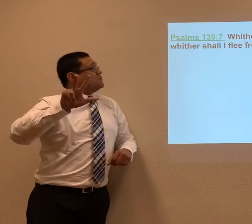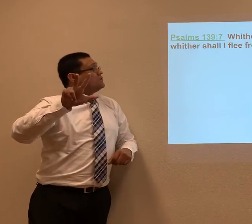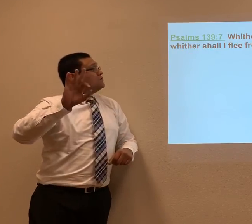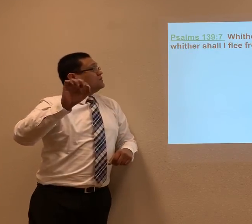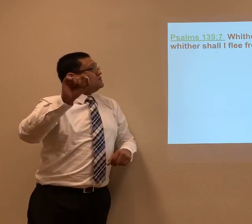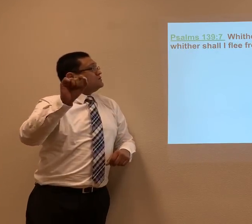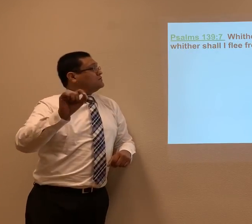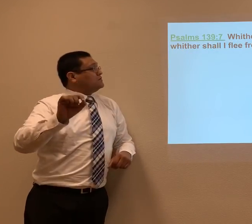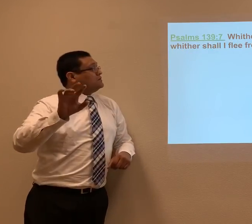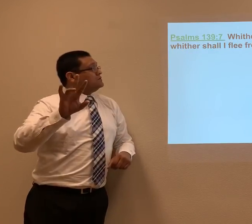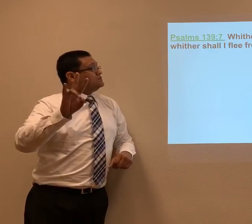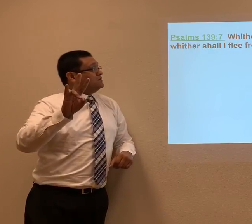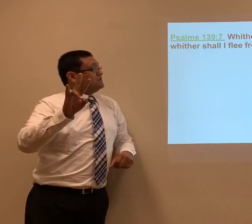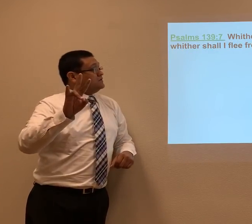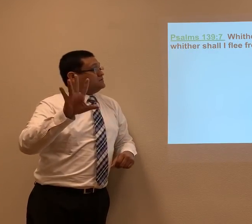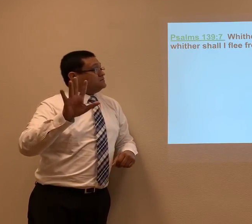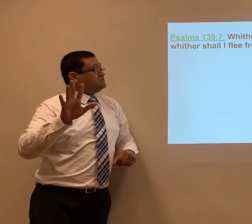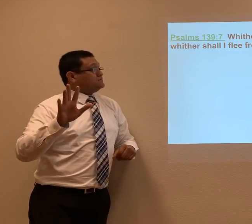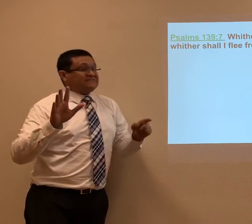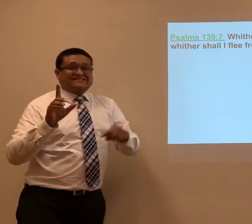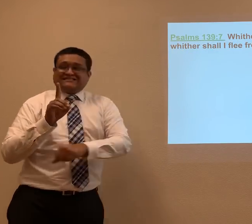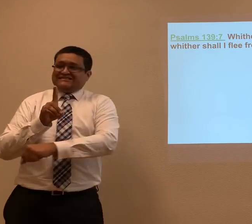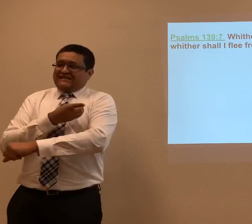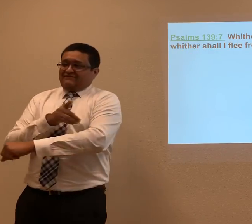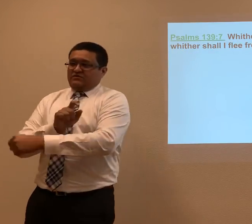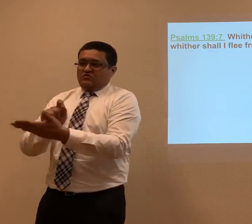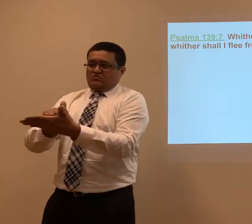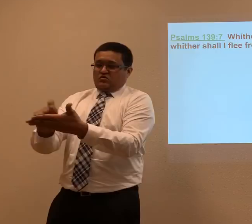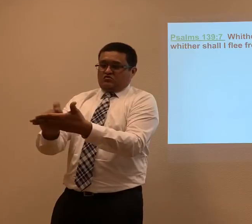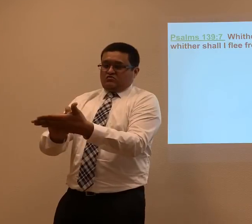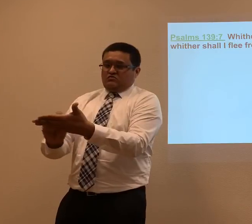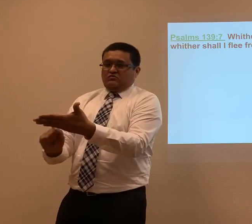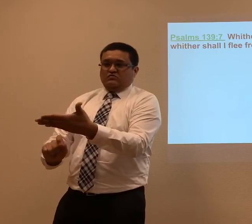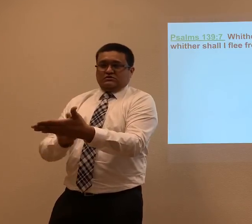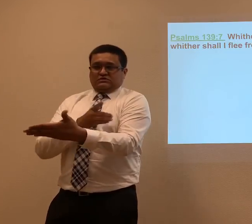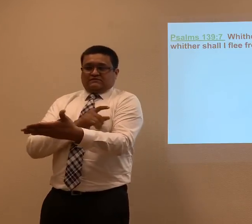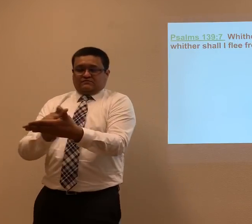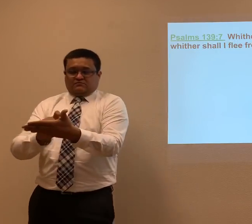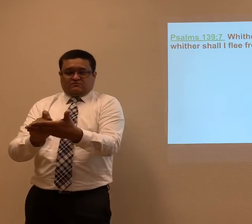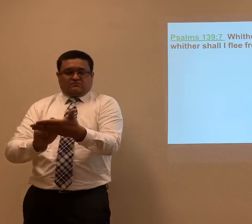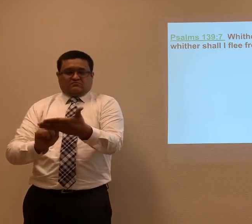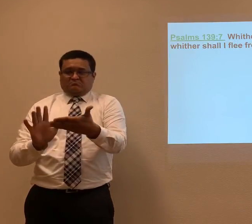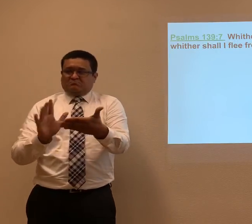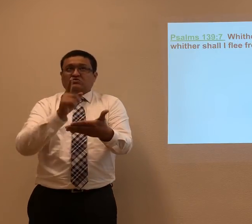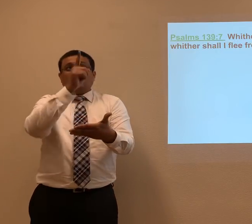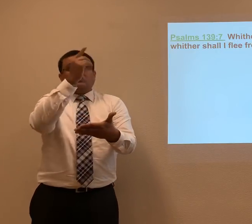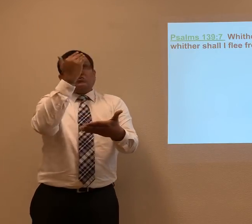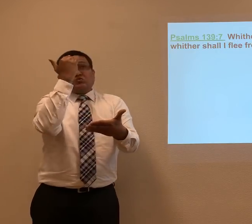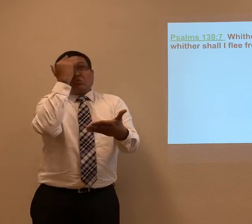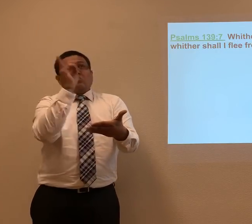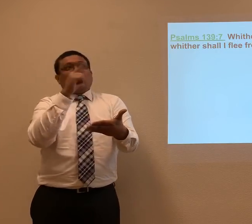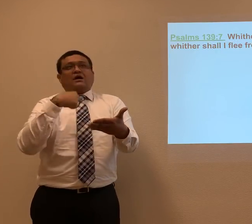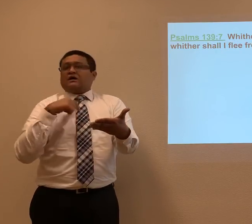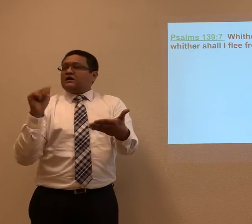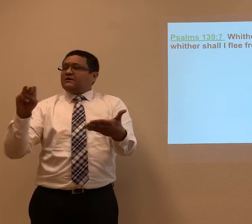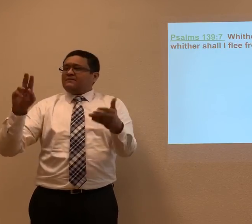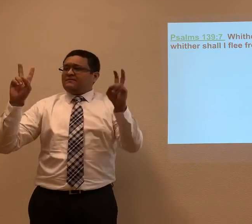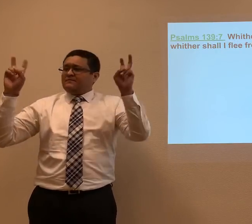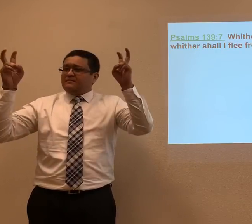In Psalms 139, verse 7 says, and this is David writing this psalm here, and God knows